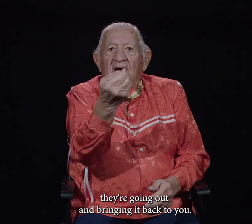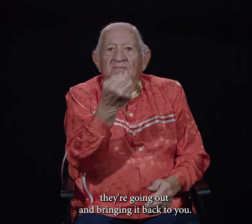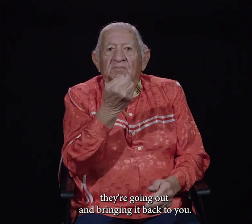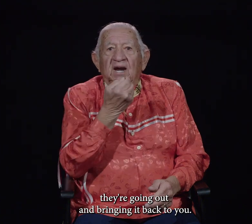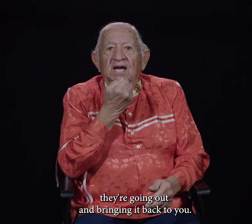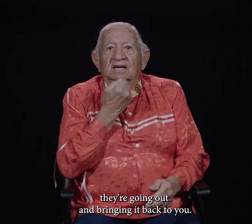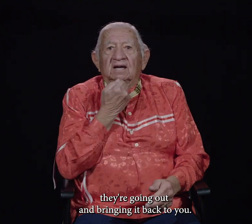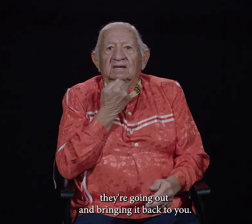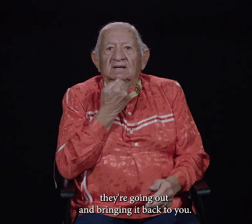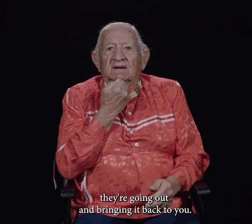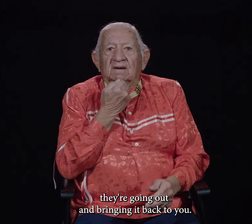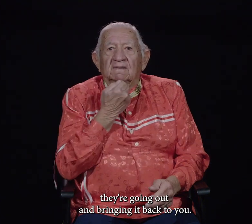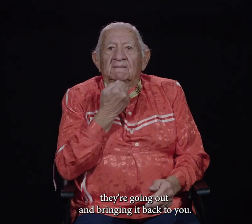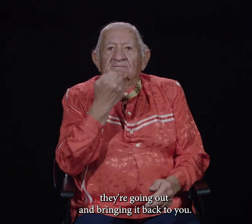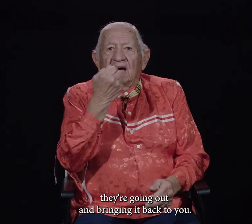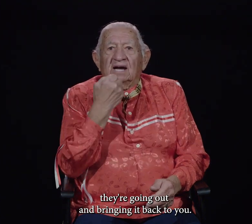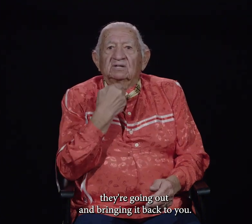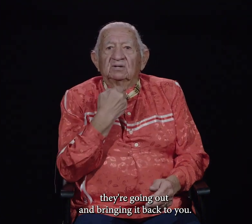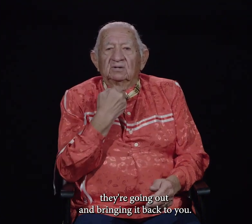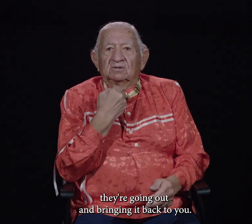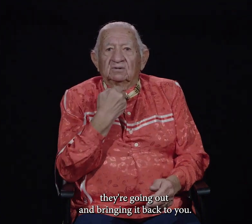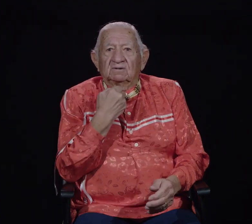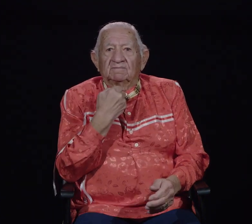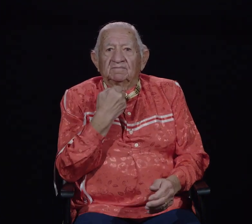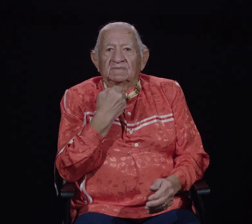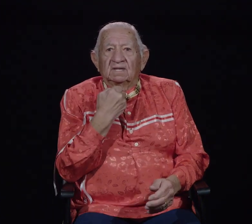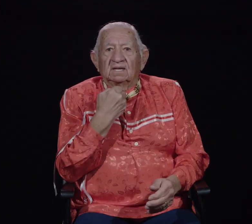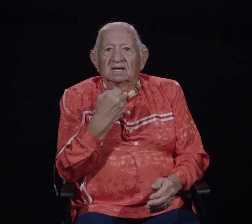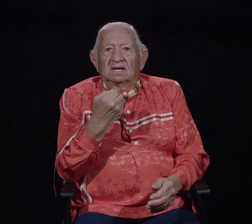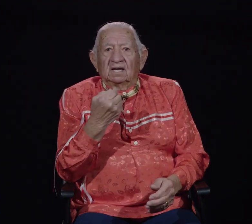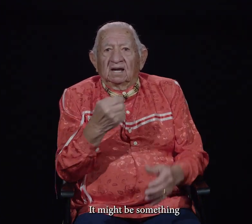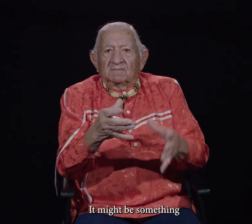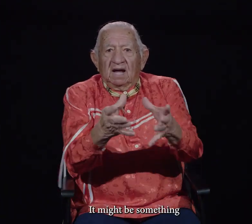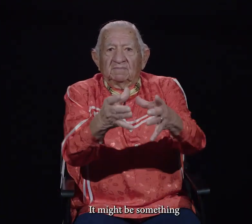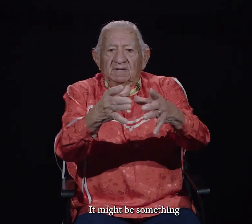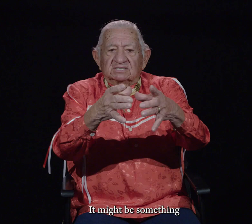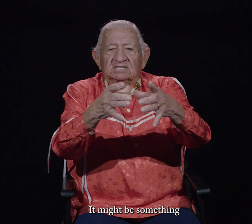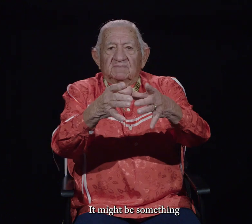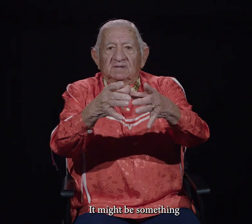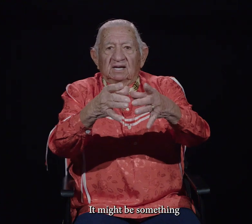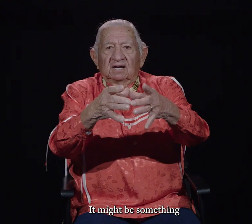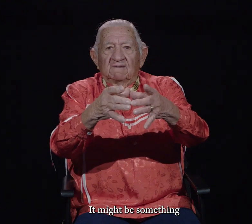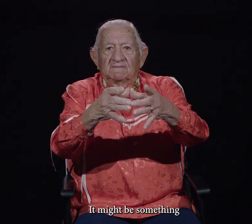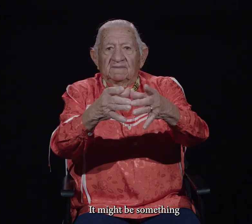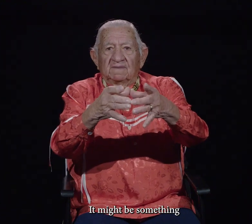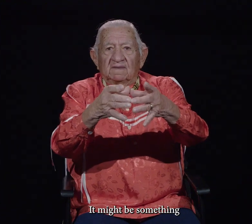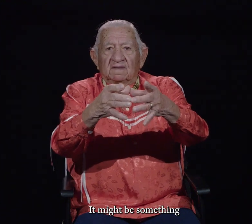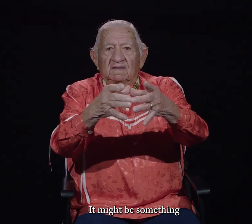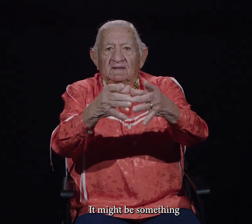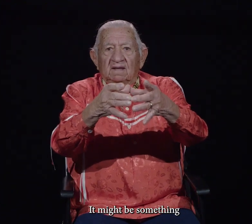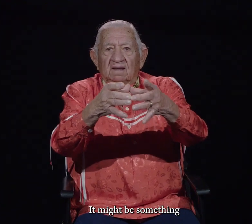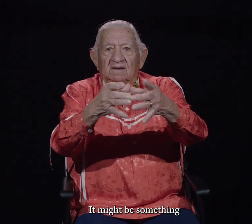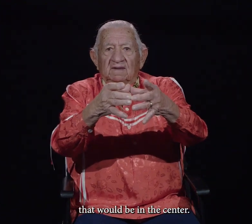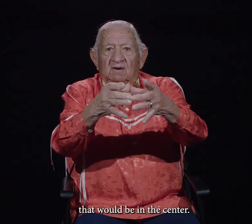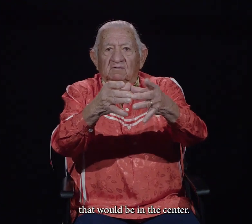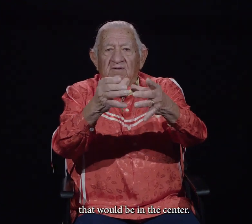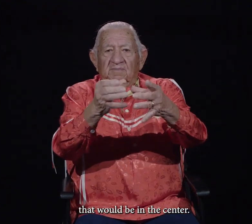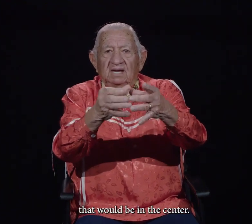and bringing back to you. It might be something that would